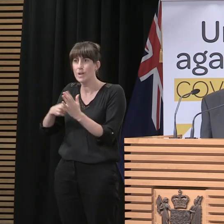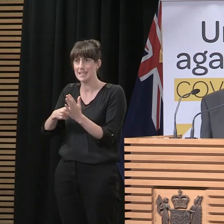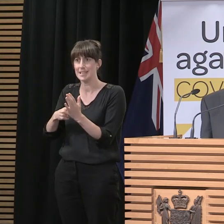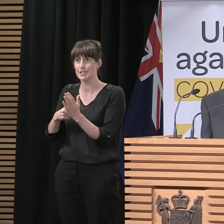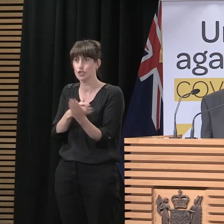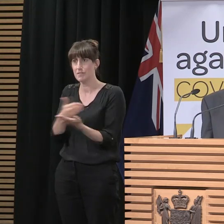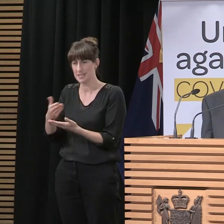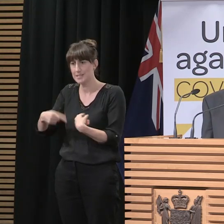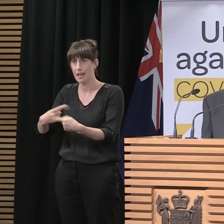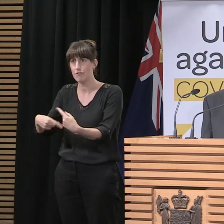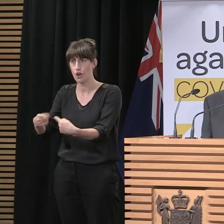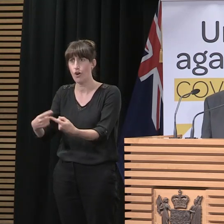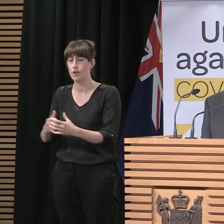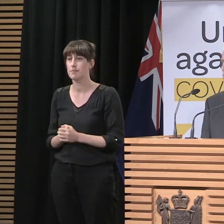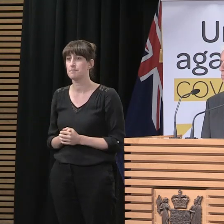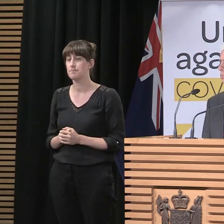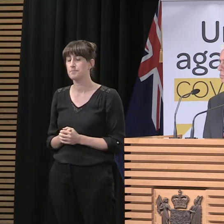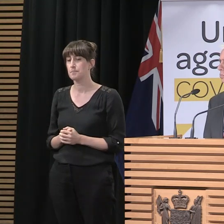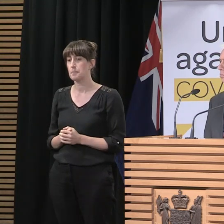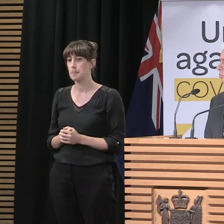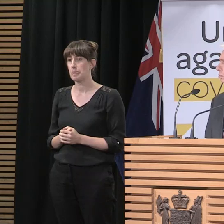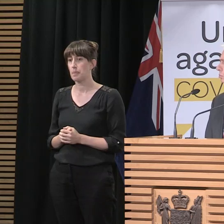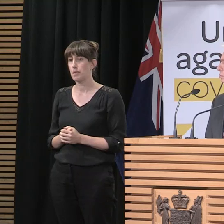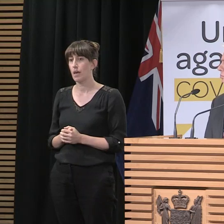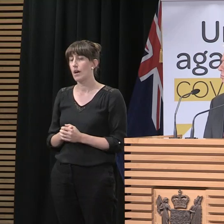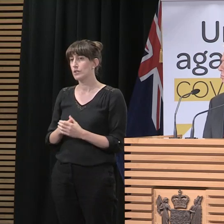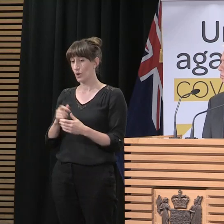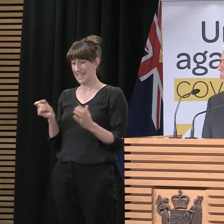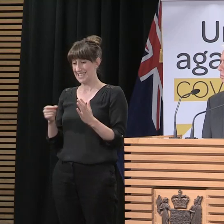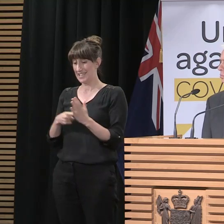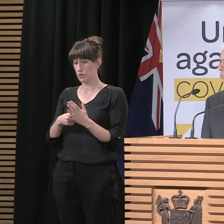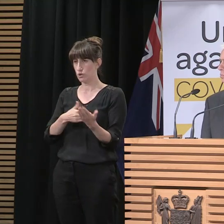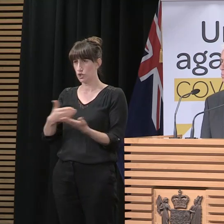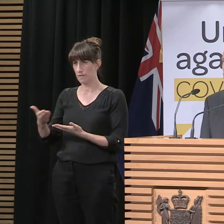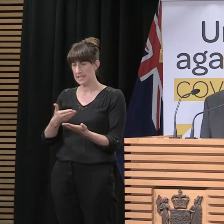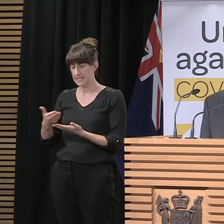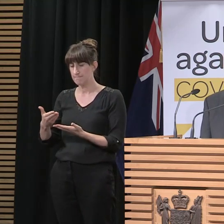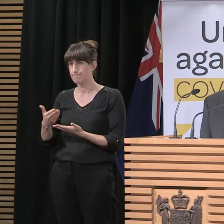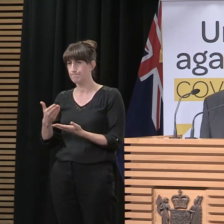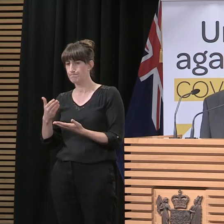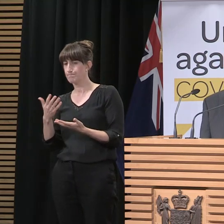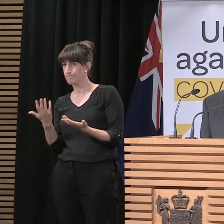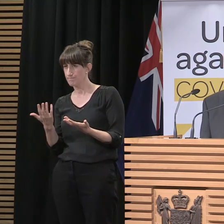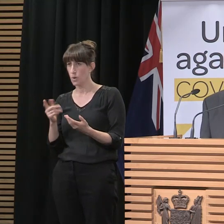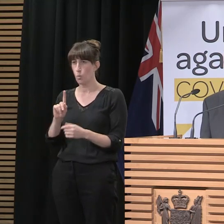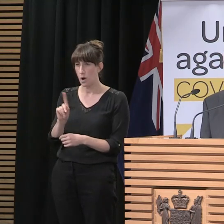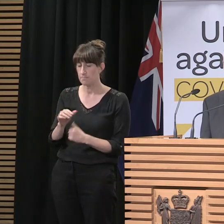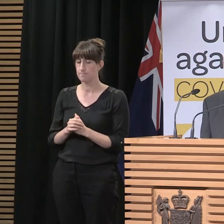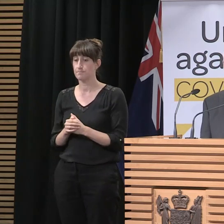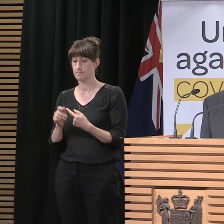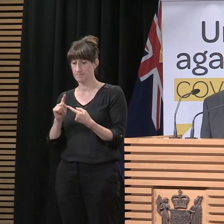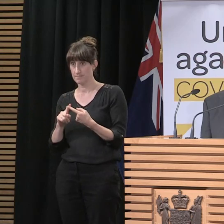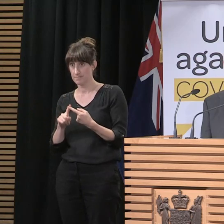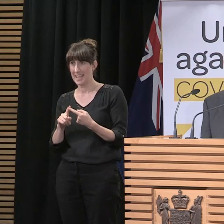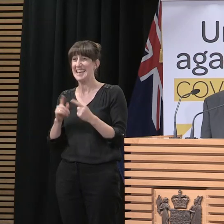What that also means is that when we think about whether something is an essential service, there are two tests. Firstly, is it essential for those purposes?